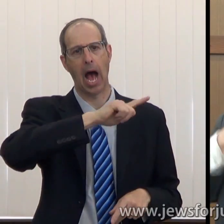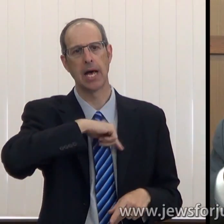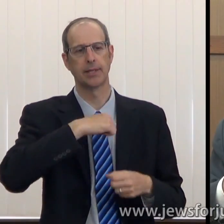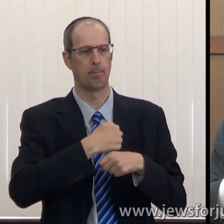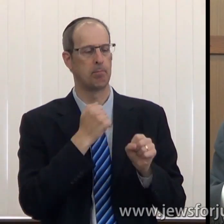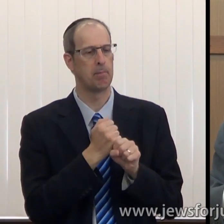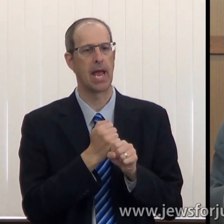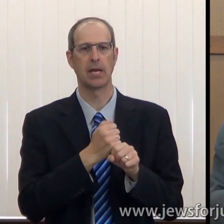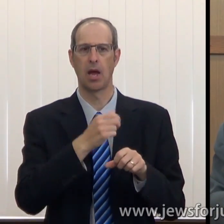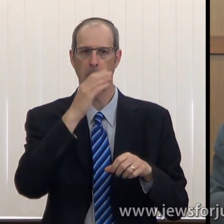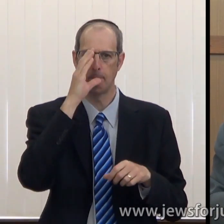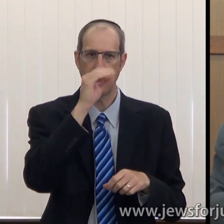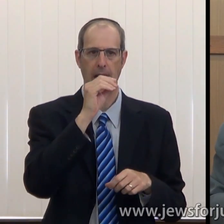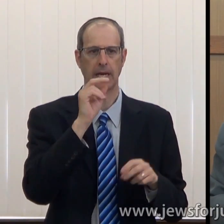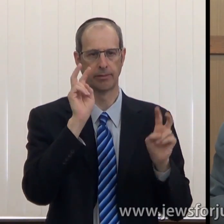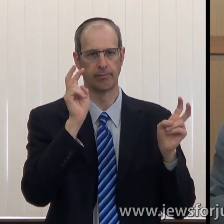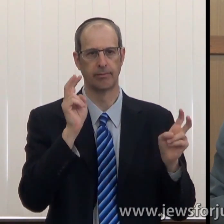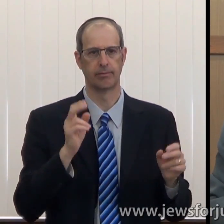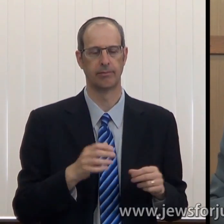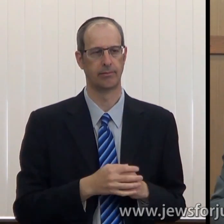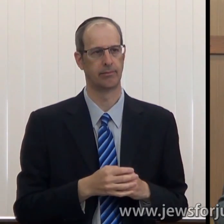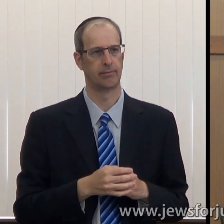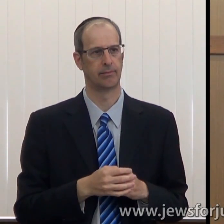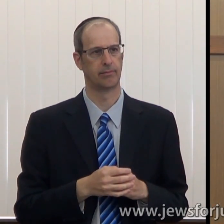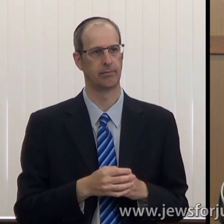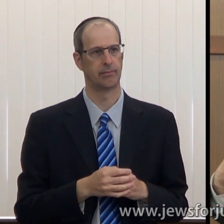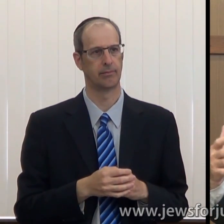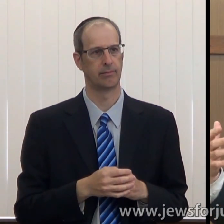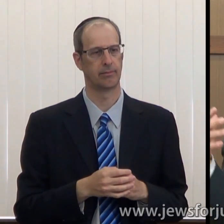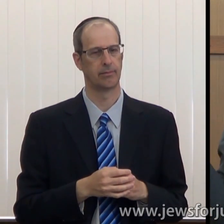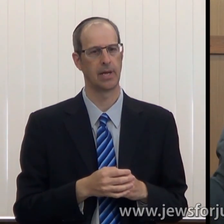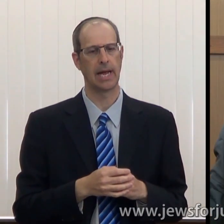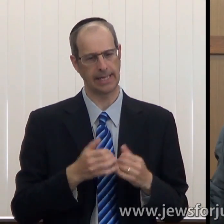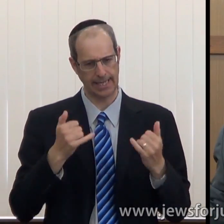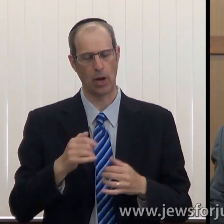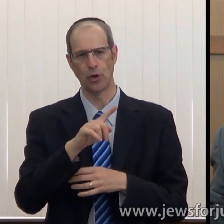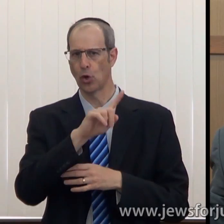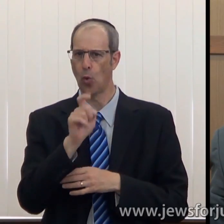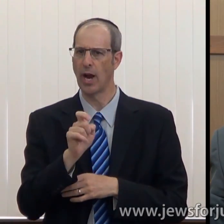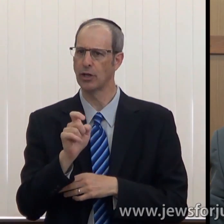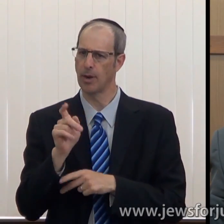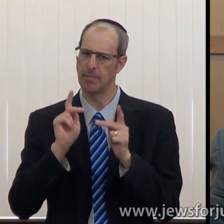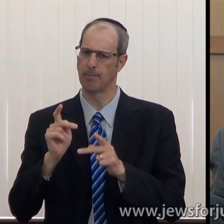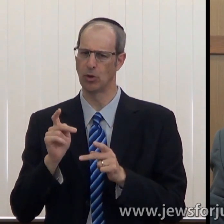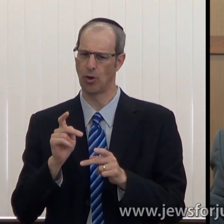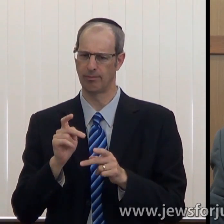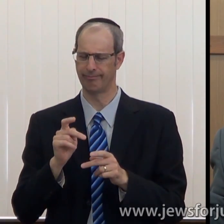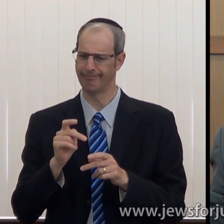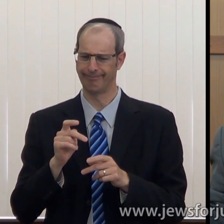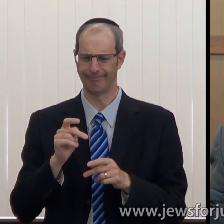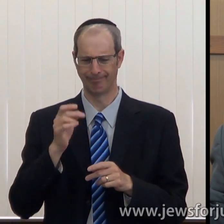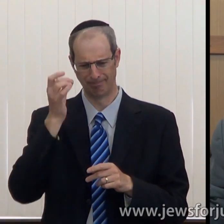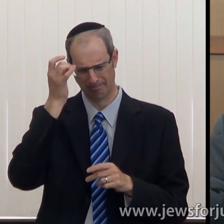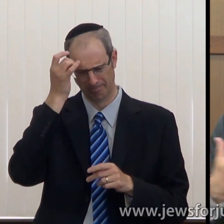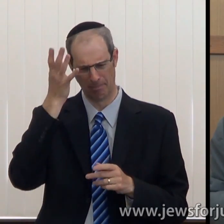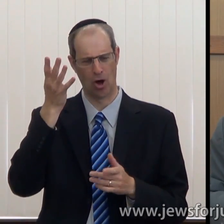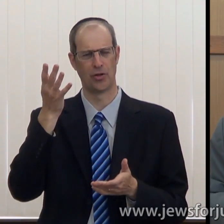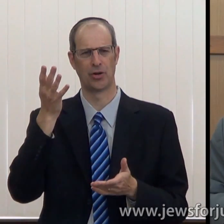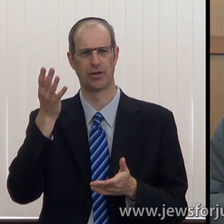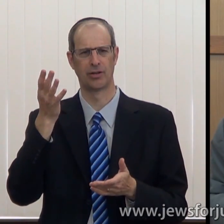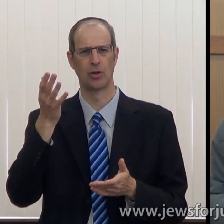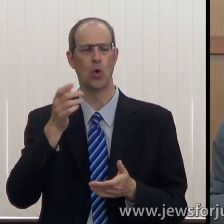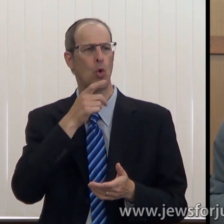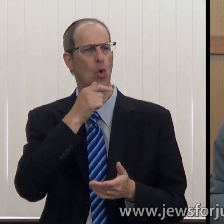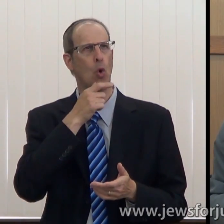Let us make man." And the question that everyone is bothered by is, who is